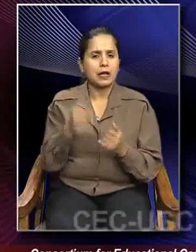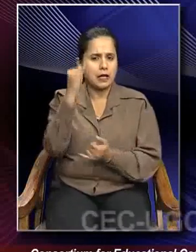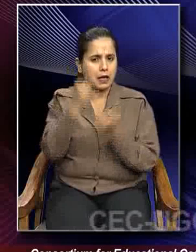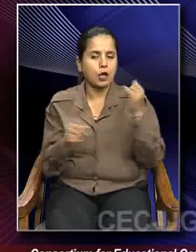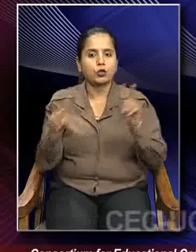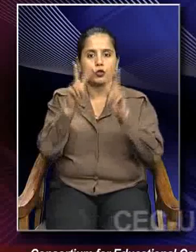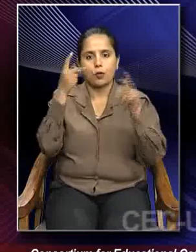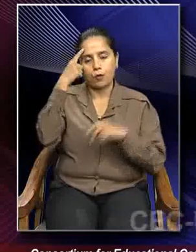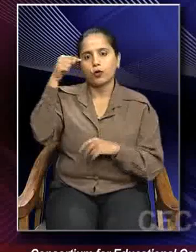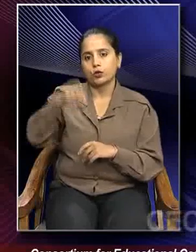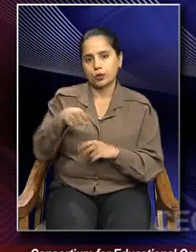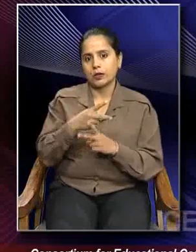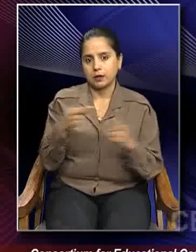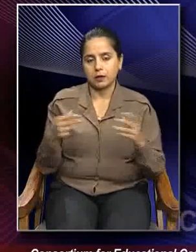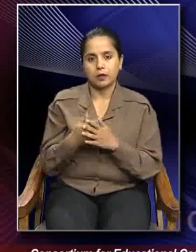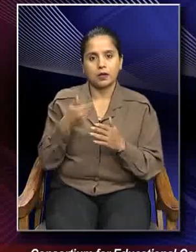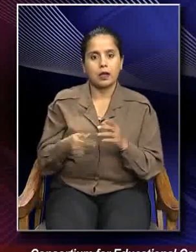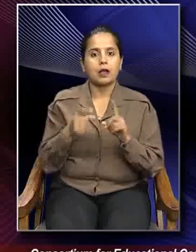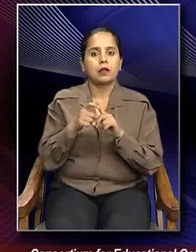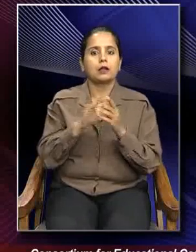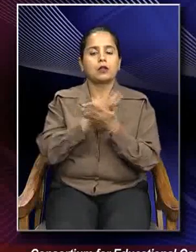topic for today, which is on dharma,